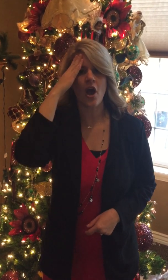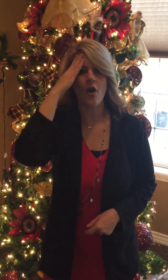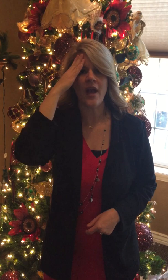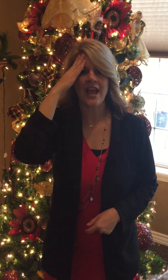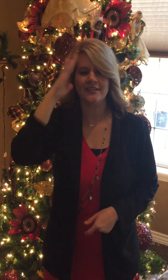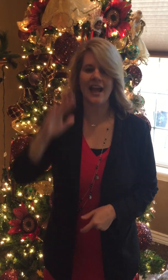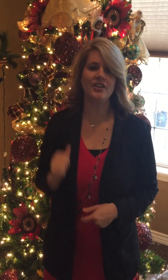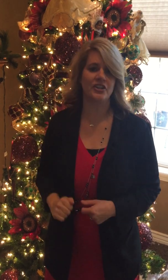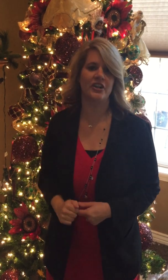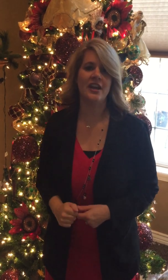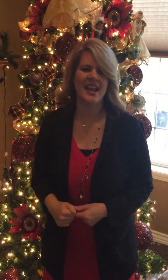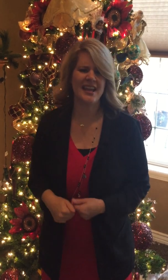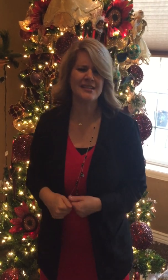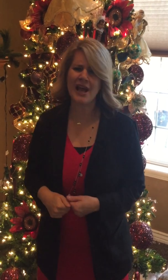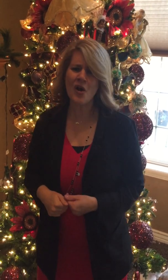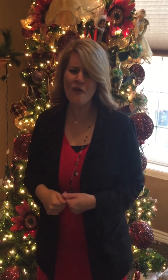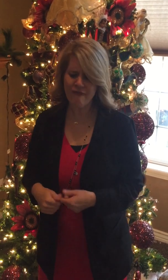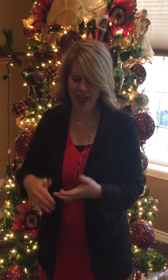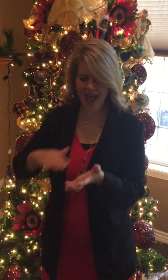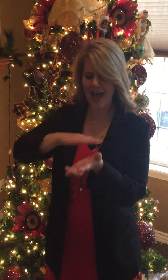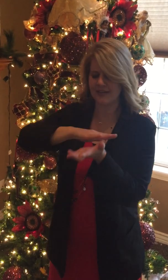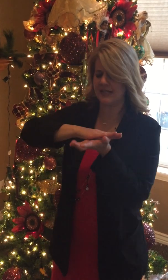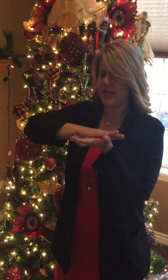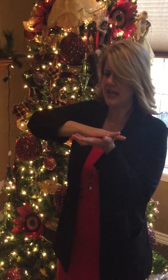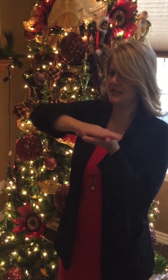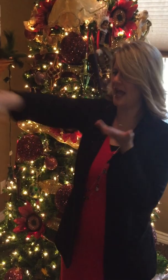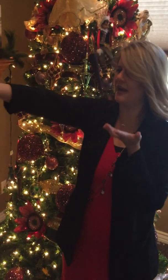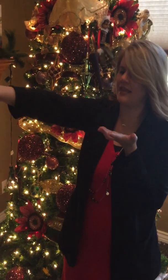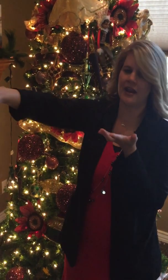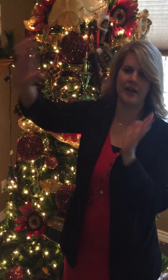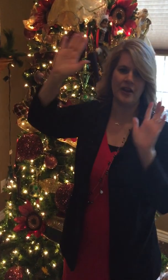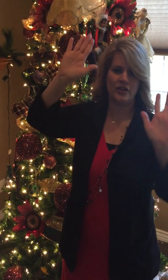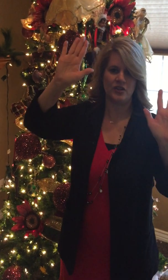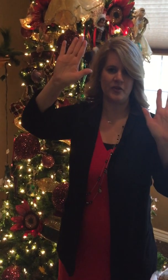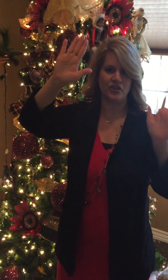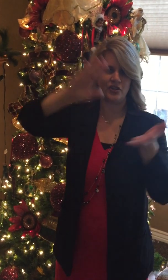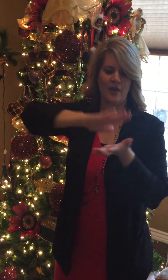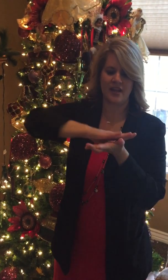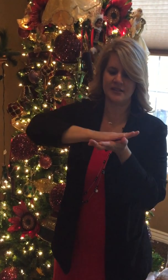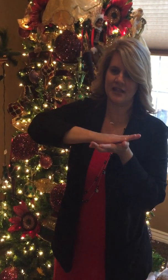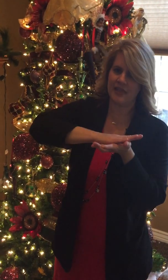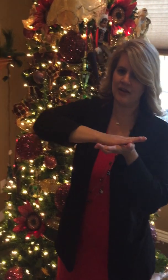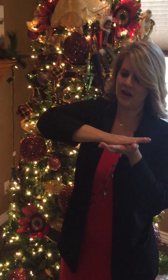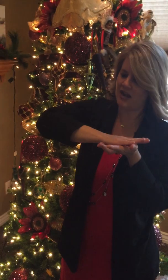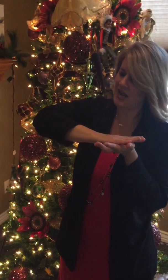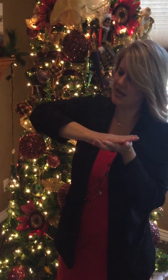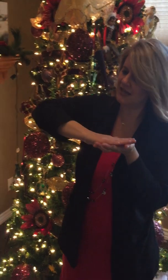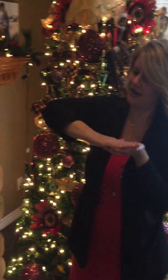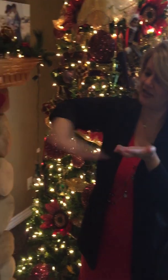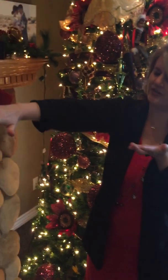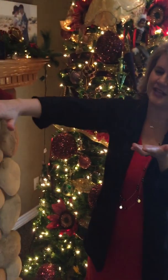know Dasher, he's so fast. He's out of there. So put your two hands together and he's out of there.